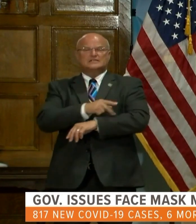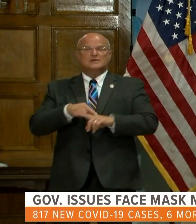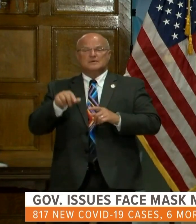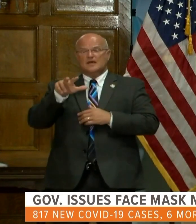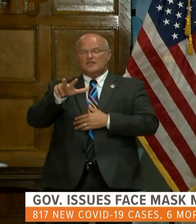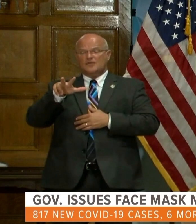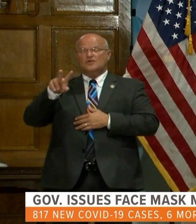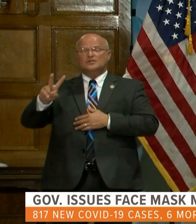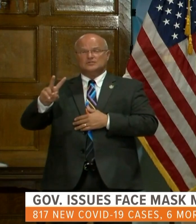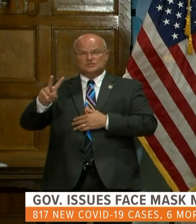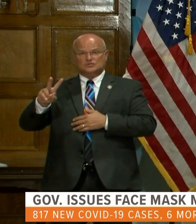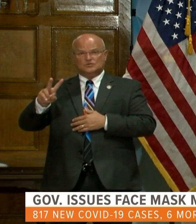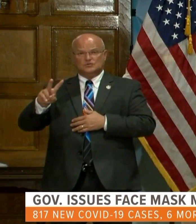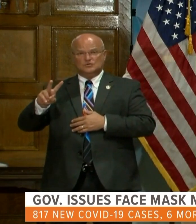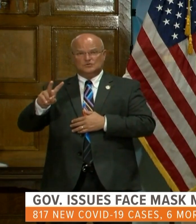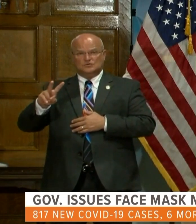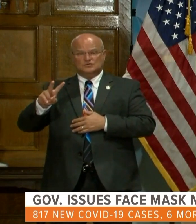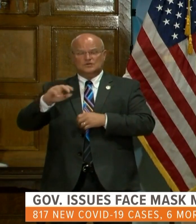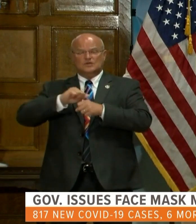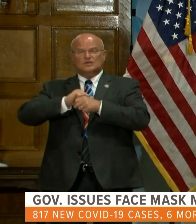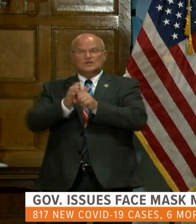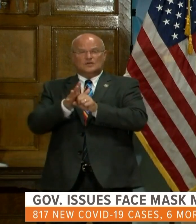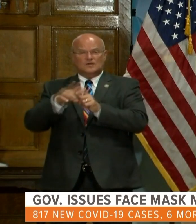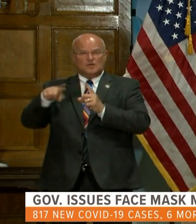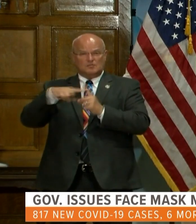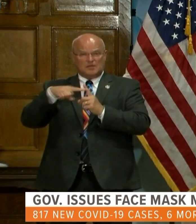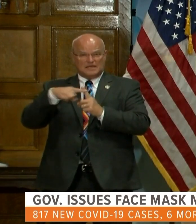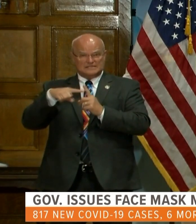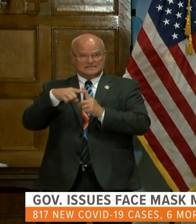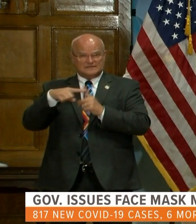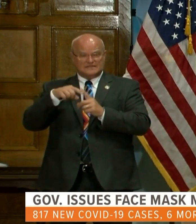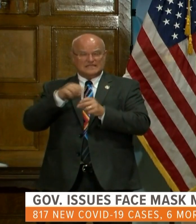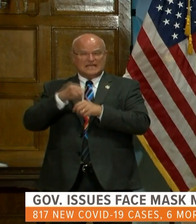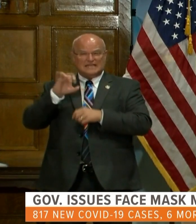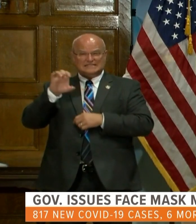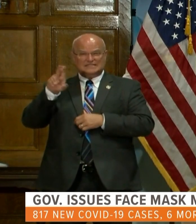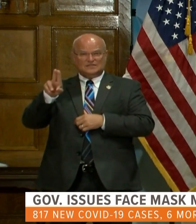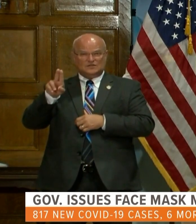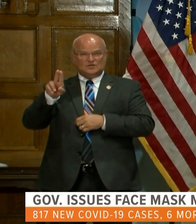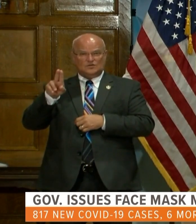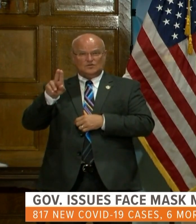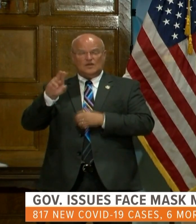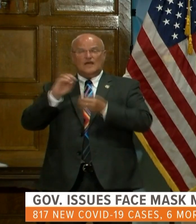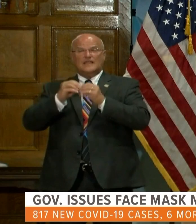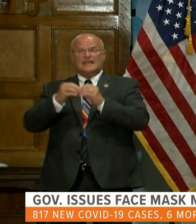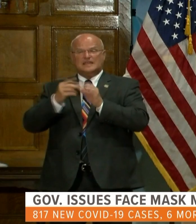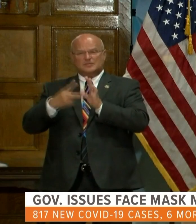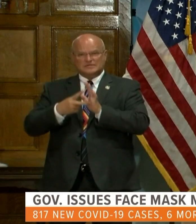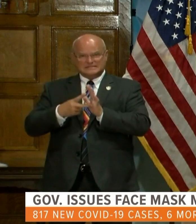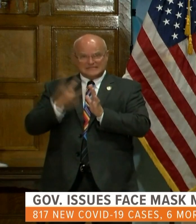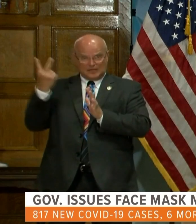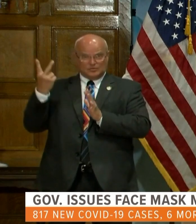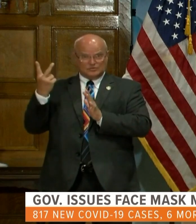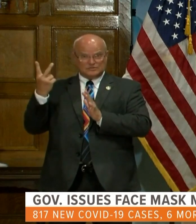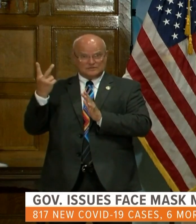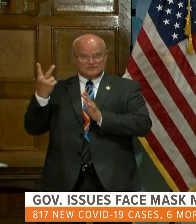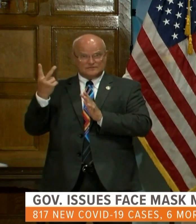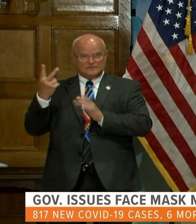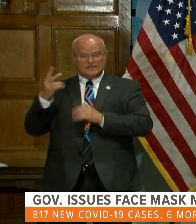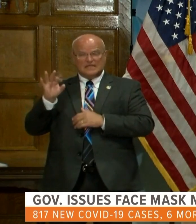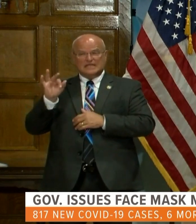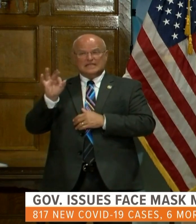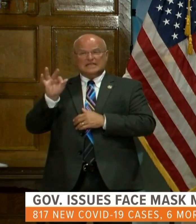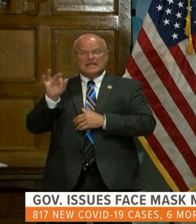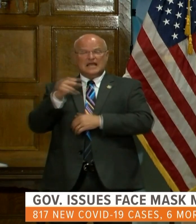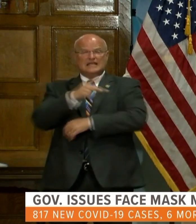we have 32 COVID positive patients in our ICU. So that number has doubled. We've got